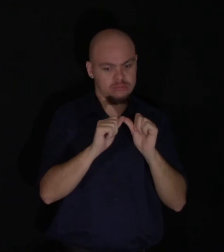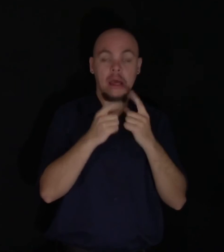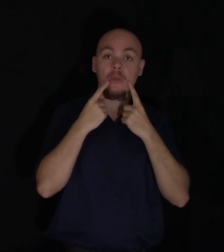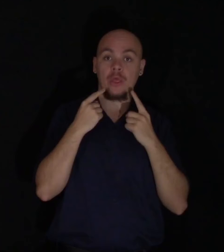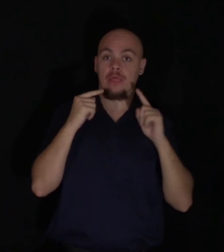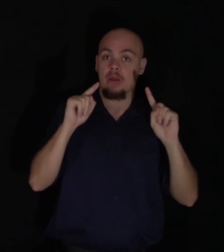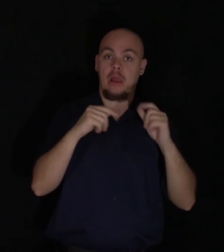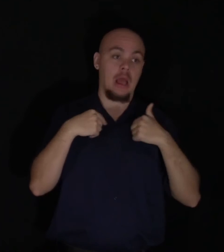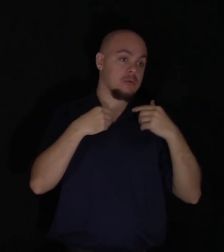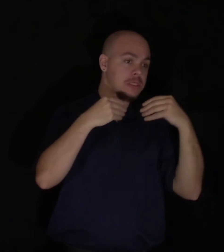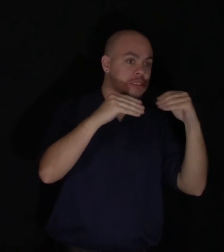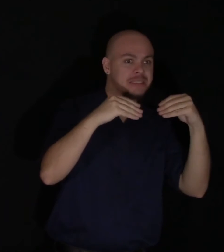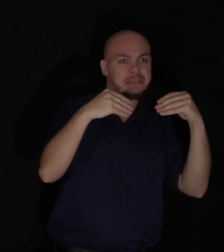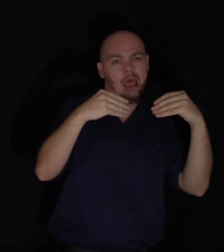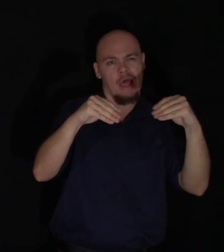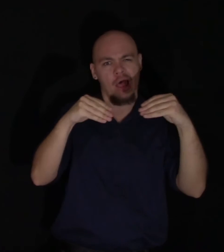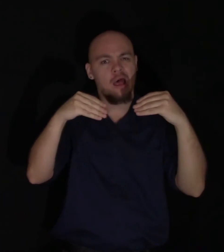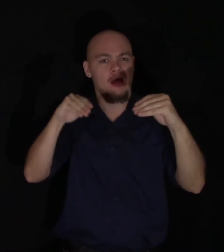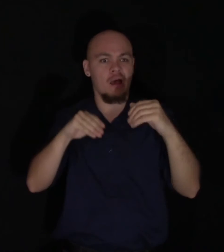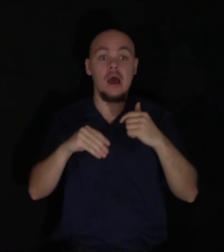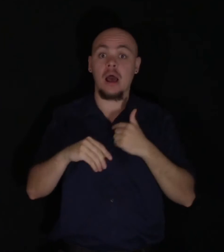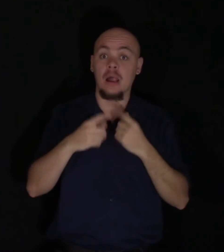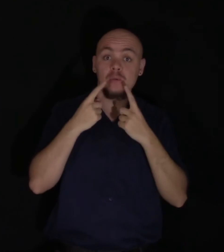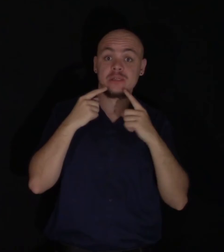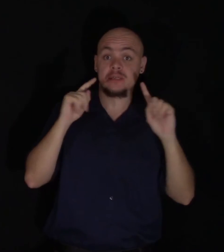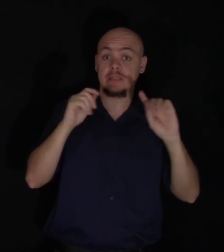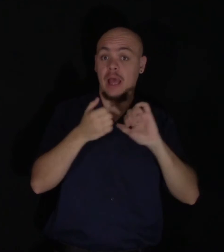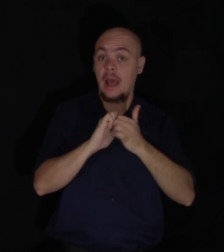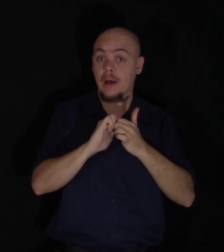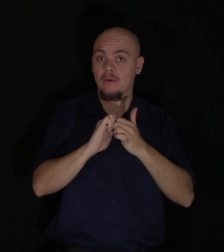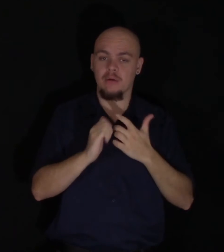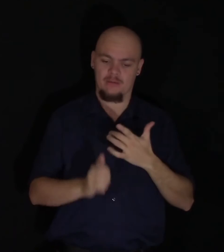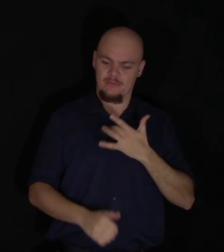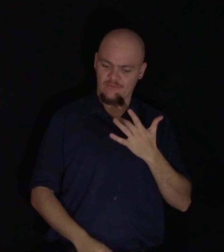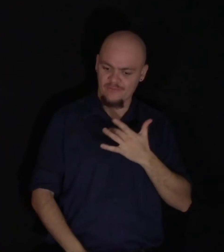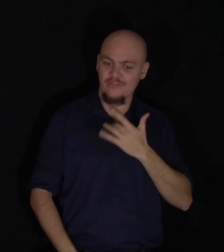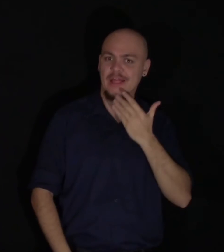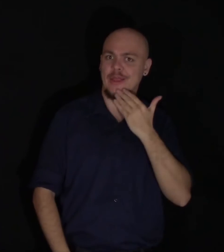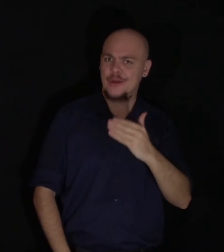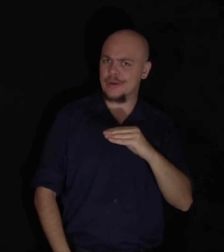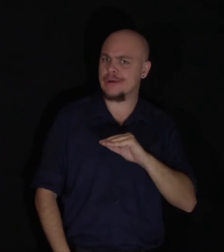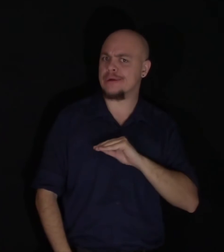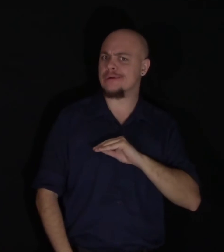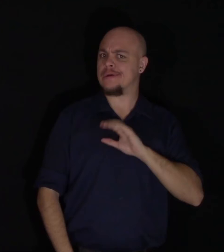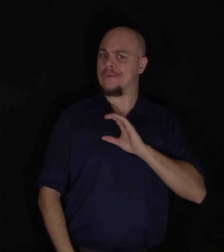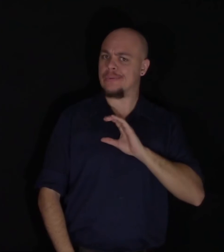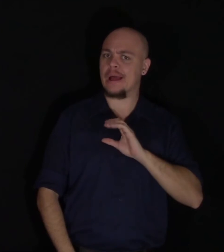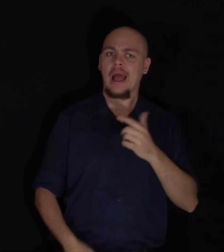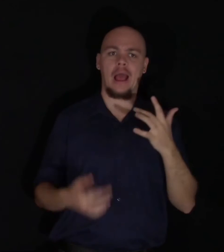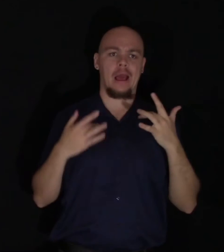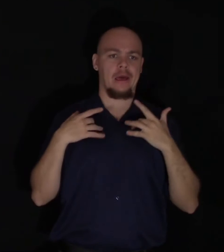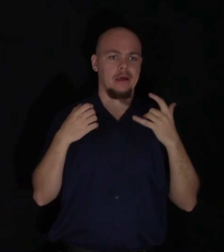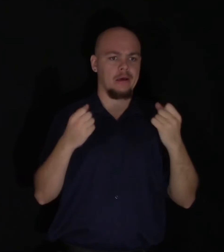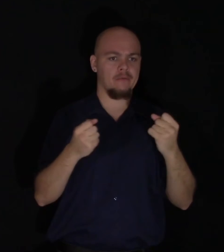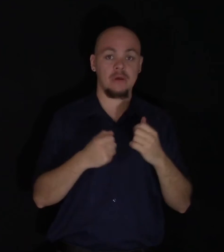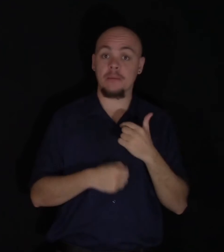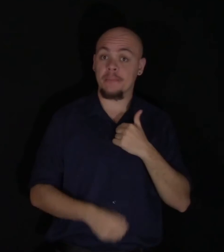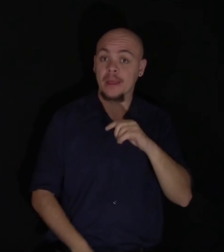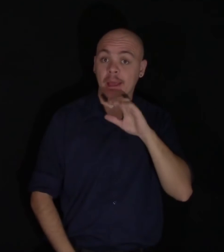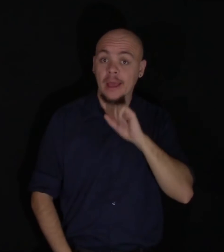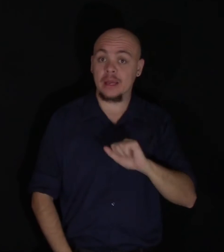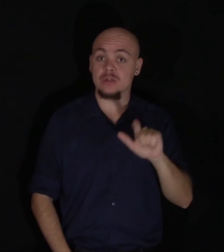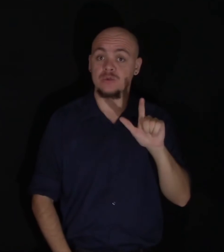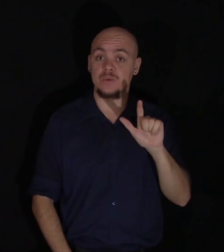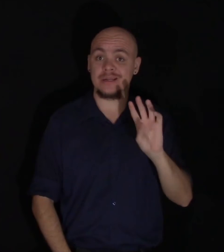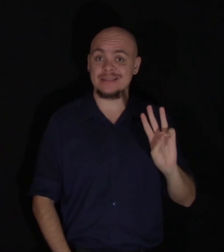and I was on fire. Why? Because I started to feel good about myself. I had confidence. And then when I was